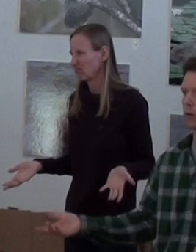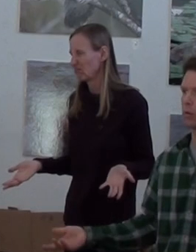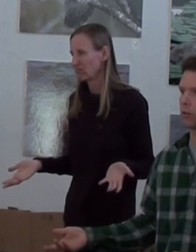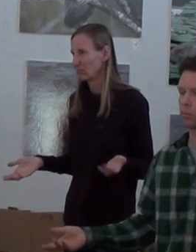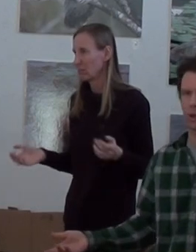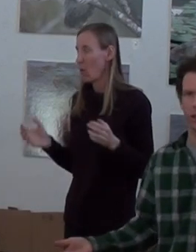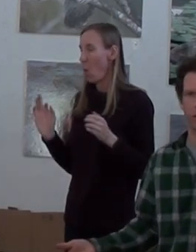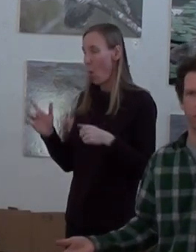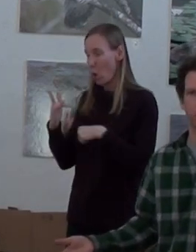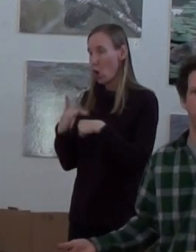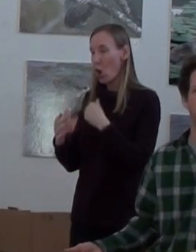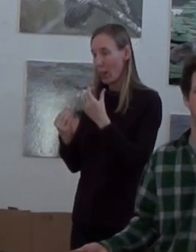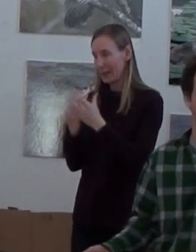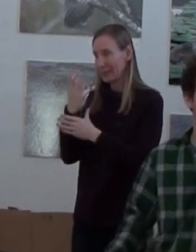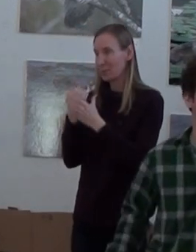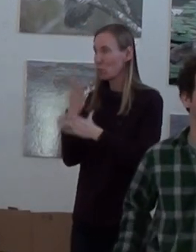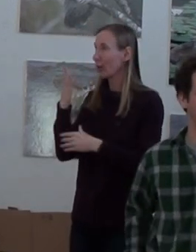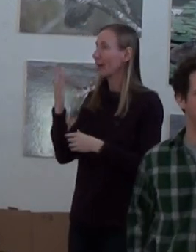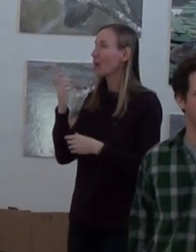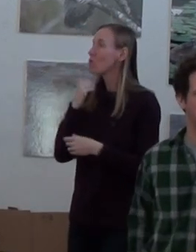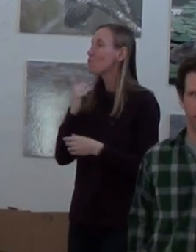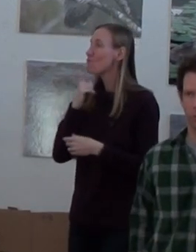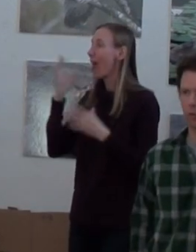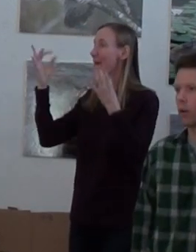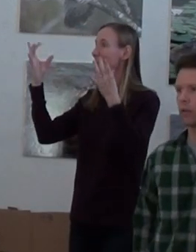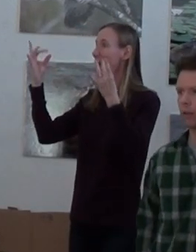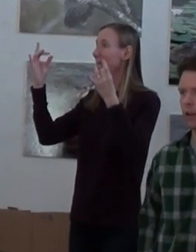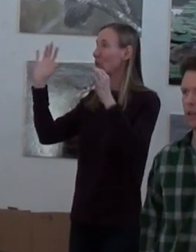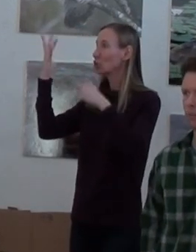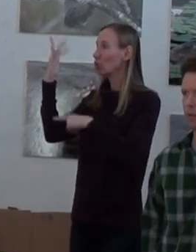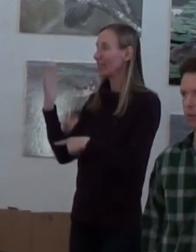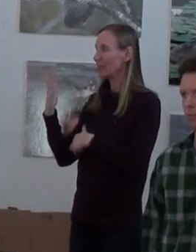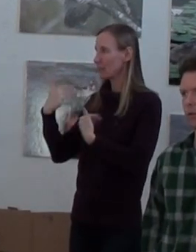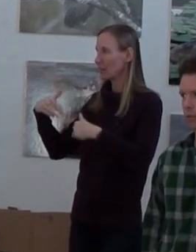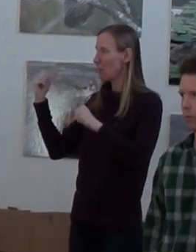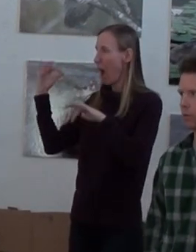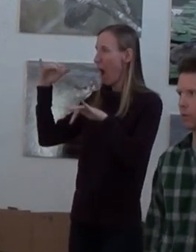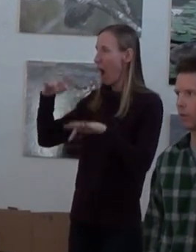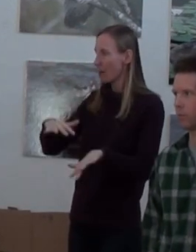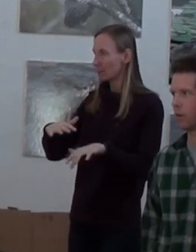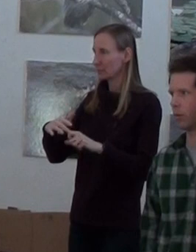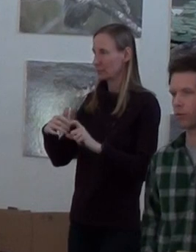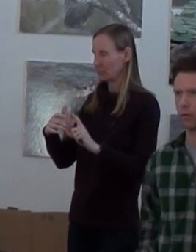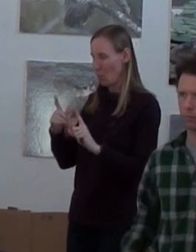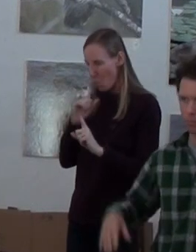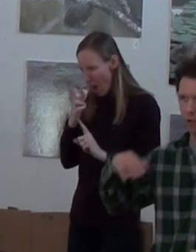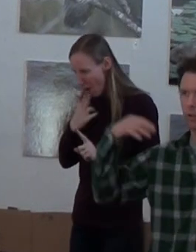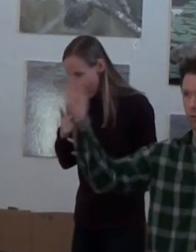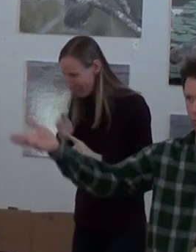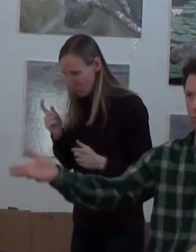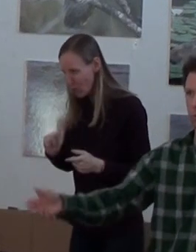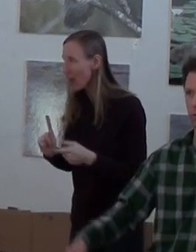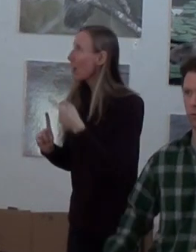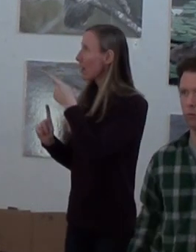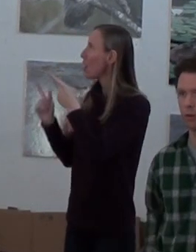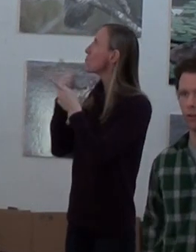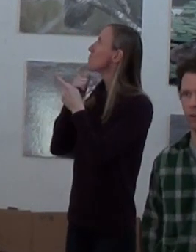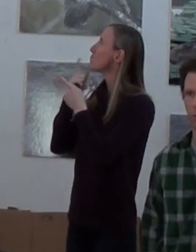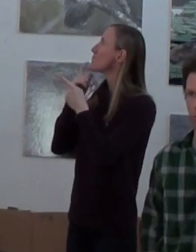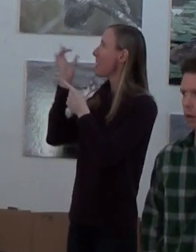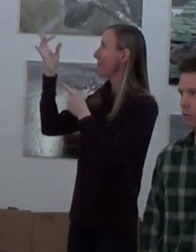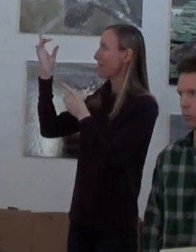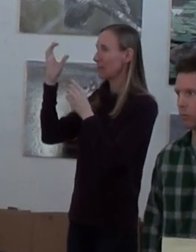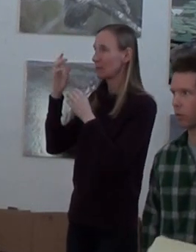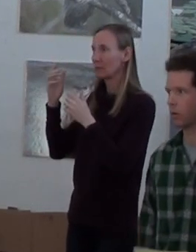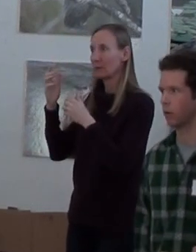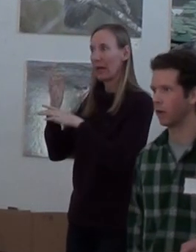you know, we got an early spring and the red maples are really in bloom. And where's all this honey coming from? Well, it's coming from your red maples. So put some supers on